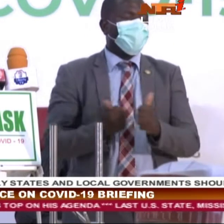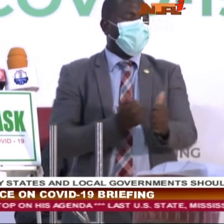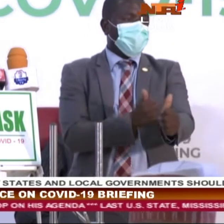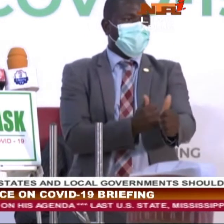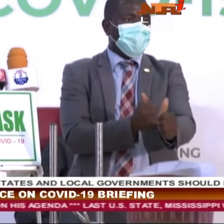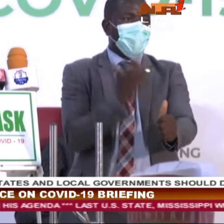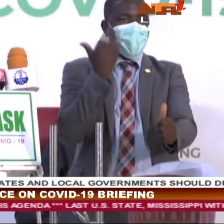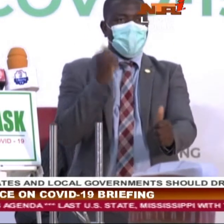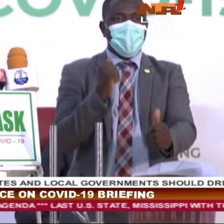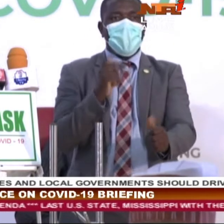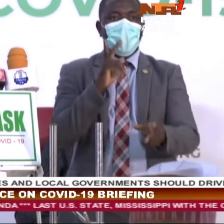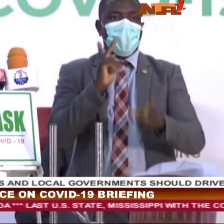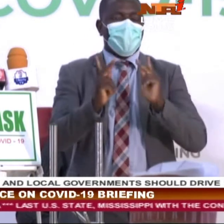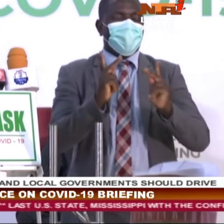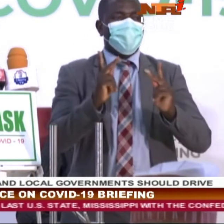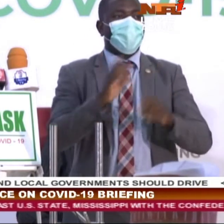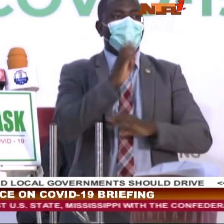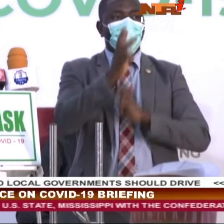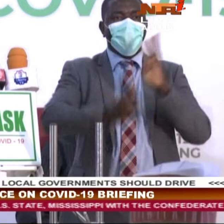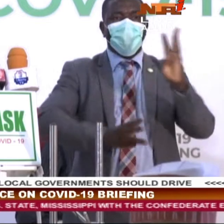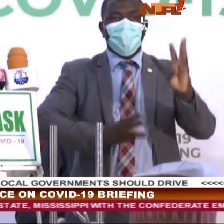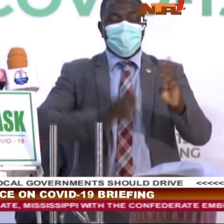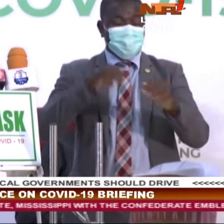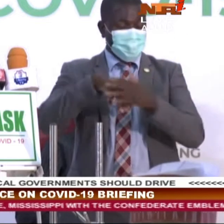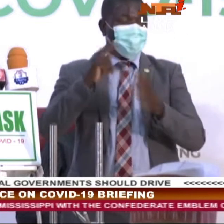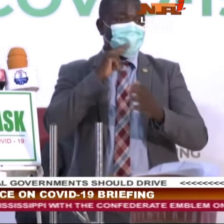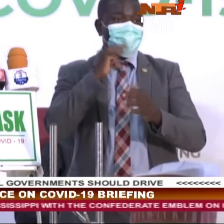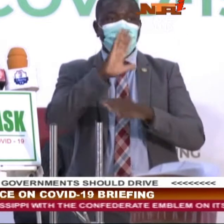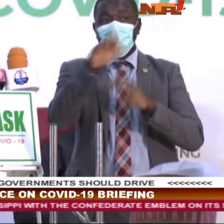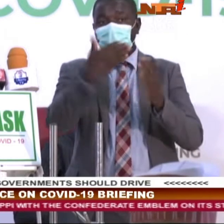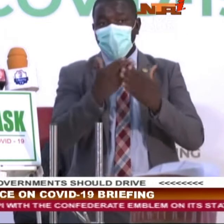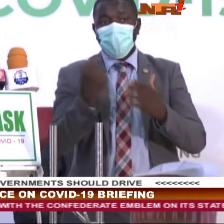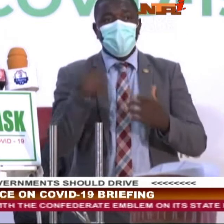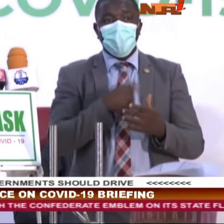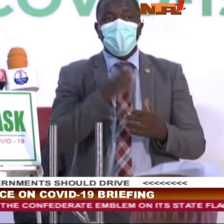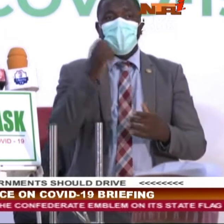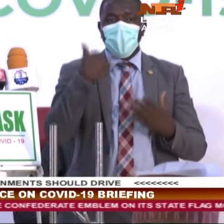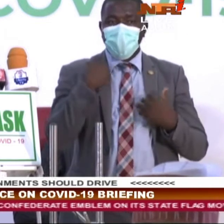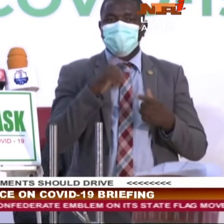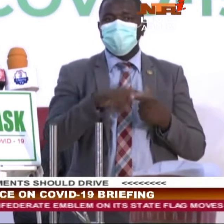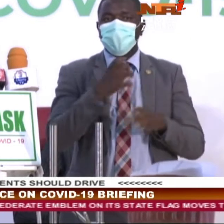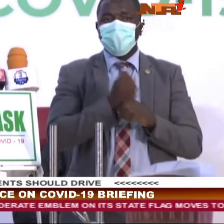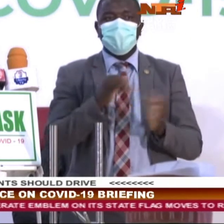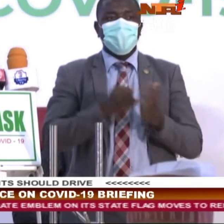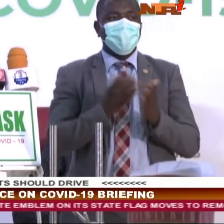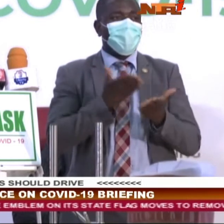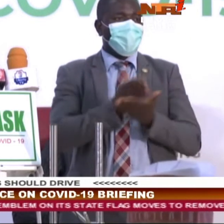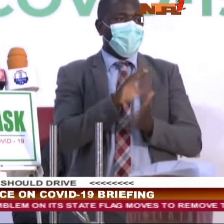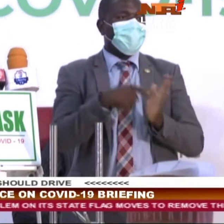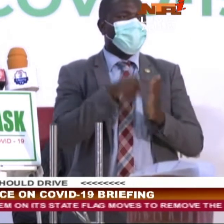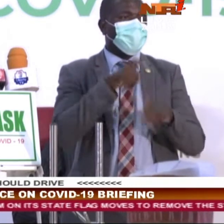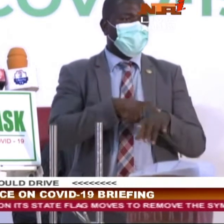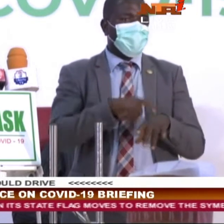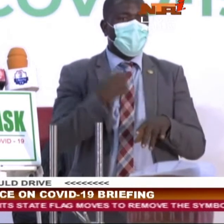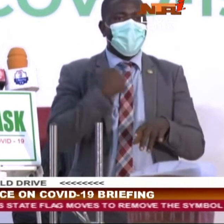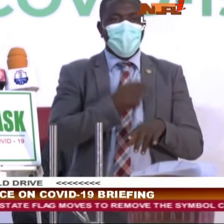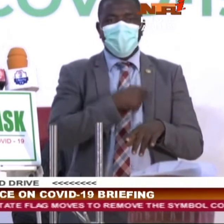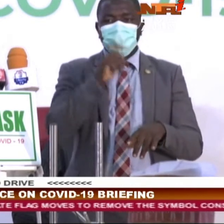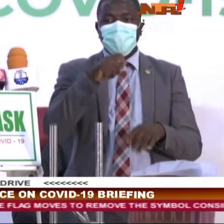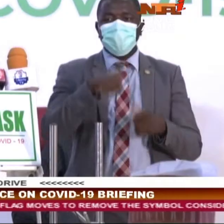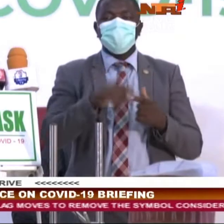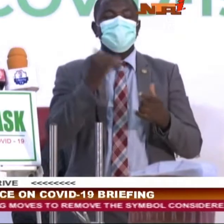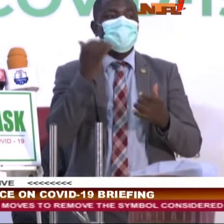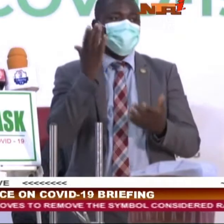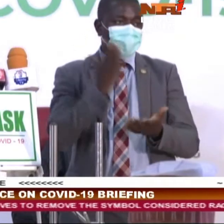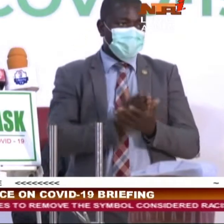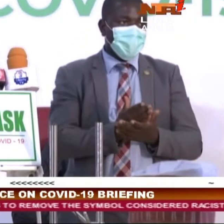the general public. We have to get this right this time around. We really need to stop